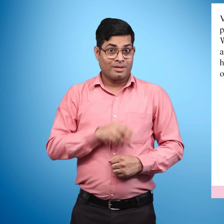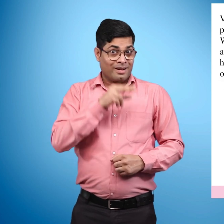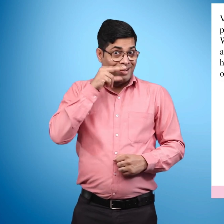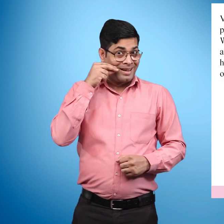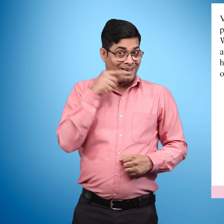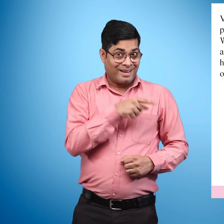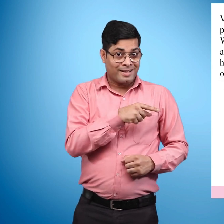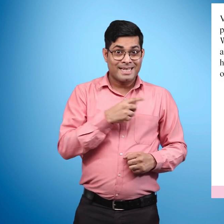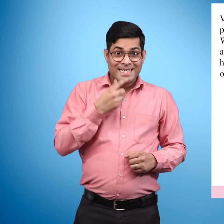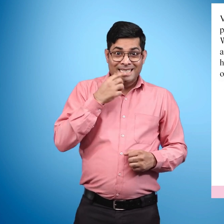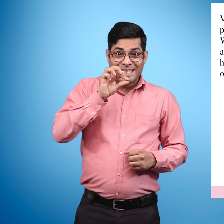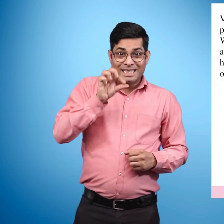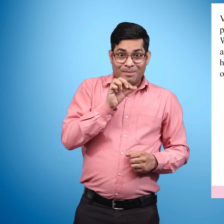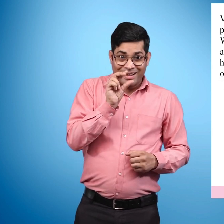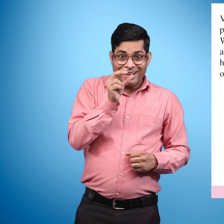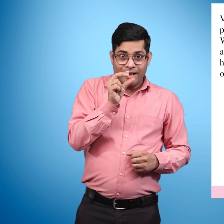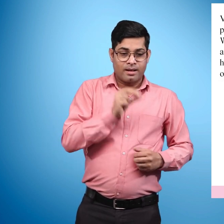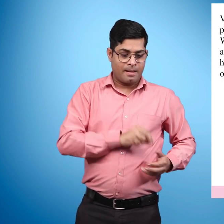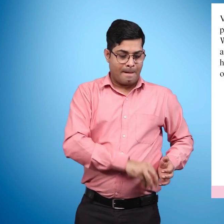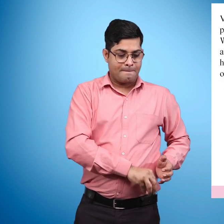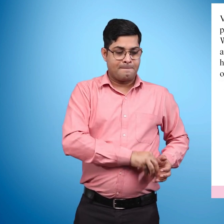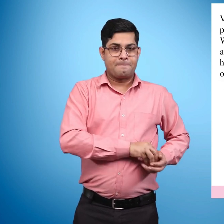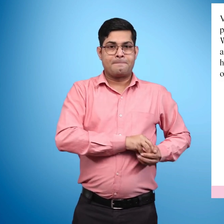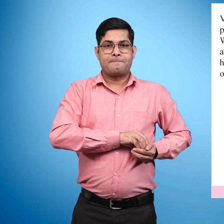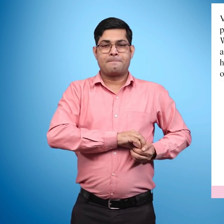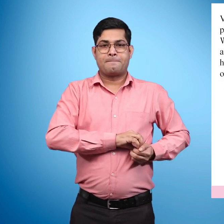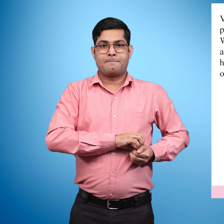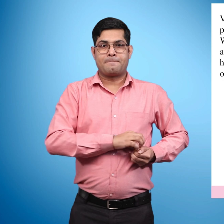Vijay Singh put his hand into his pocket to take out the lump of salt.